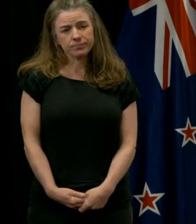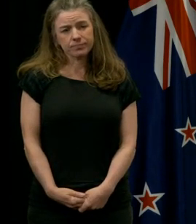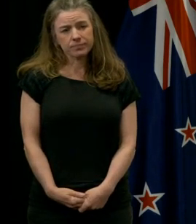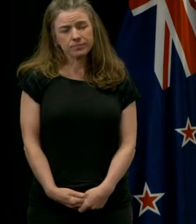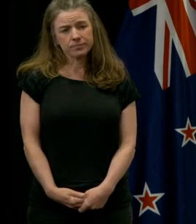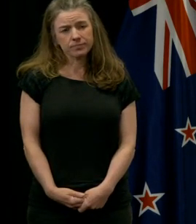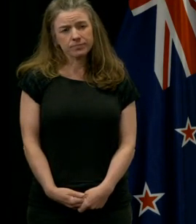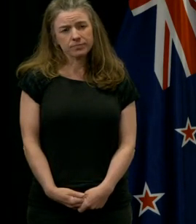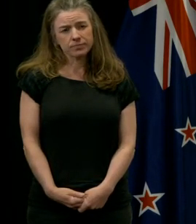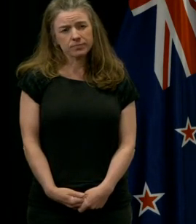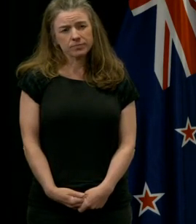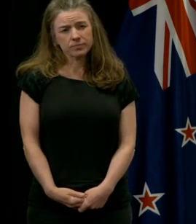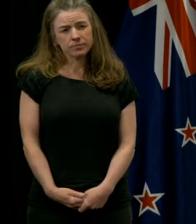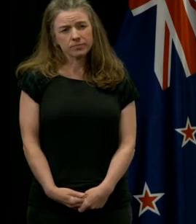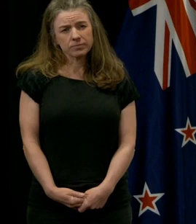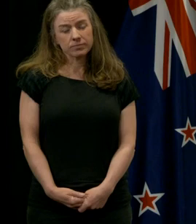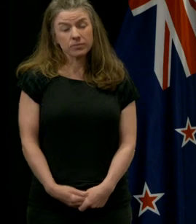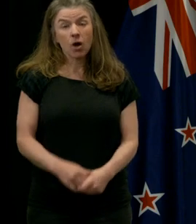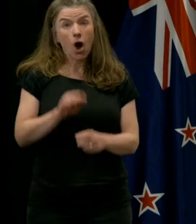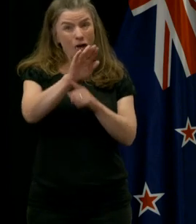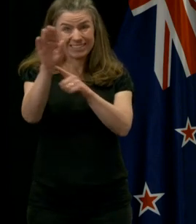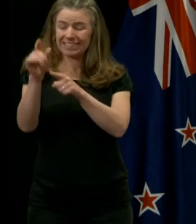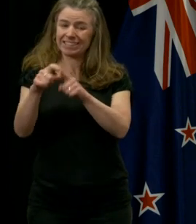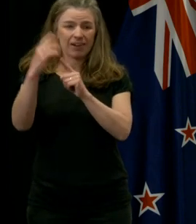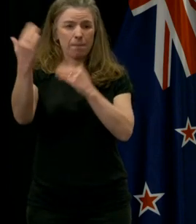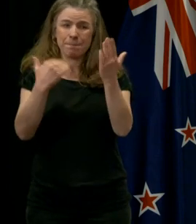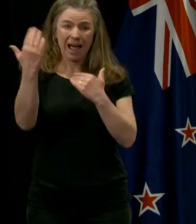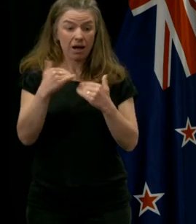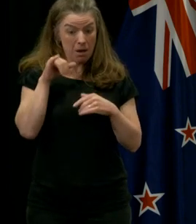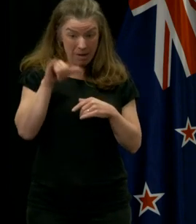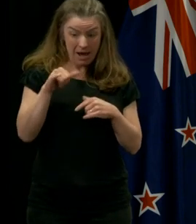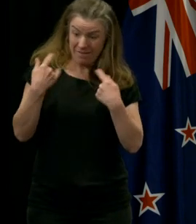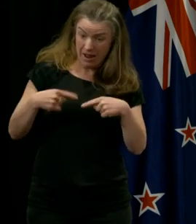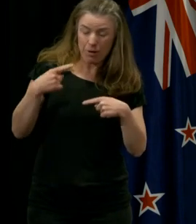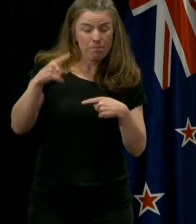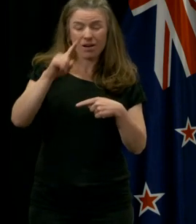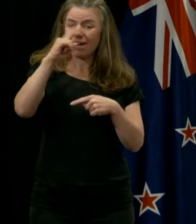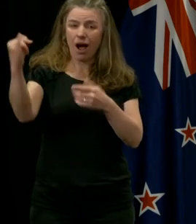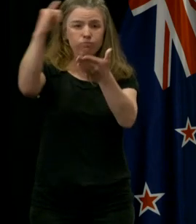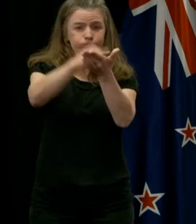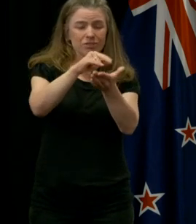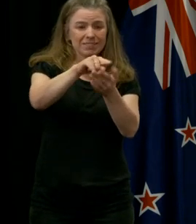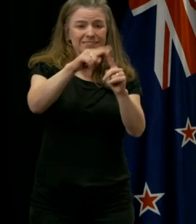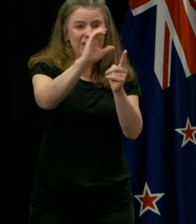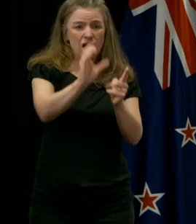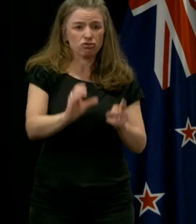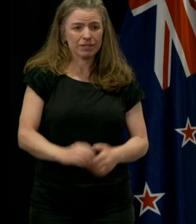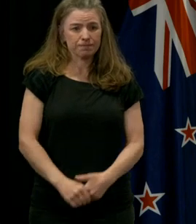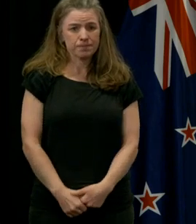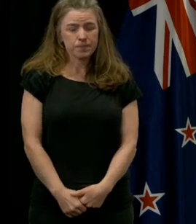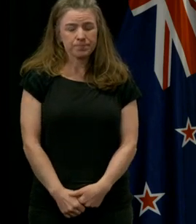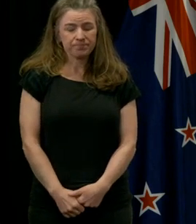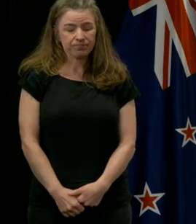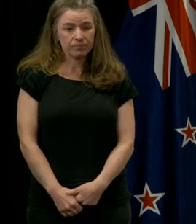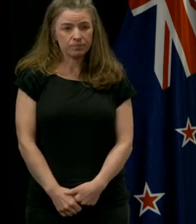via flights. Actually, those transit routes have stopped, and so that is making it more difficult. Basically off the table now. Has it